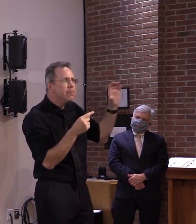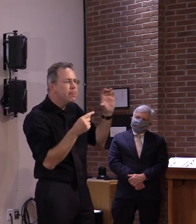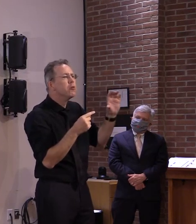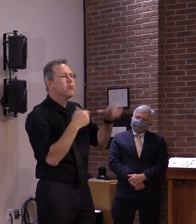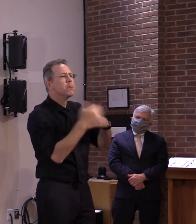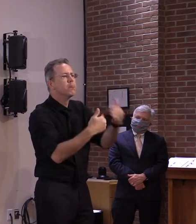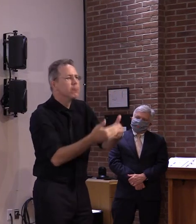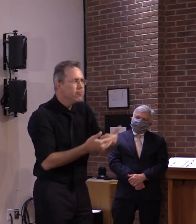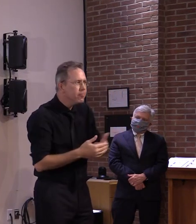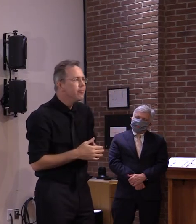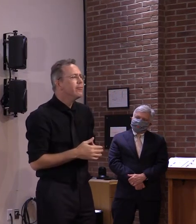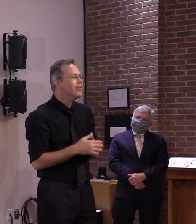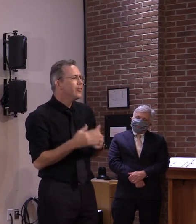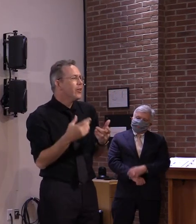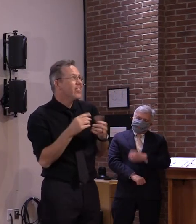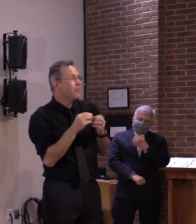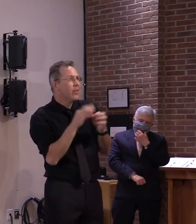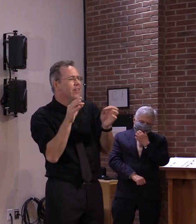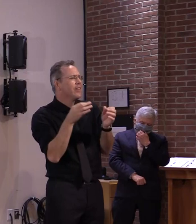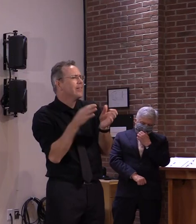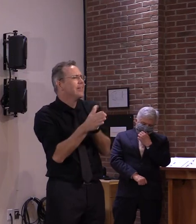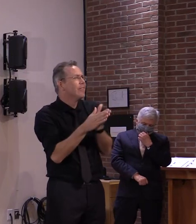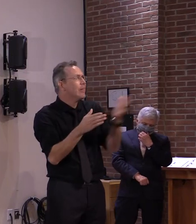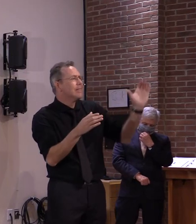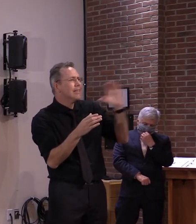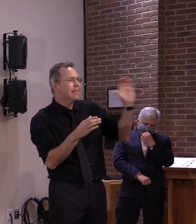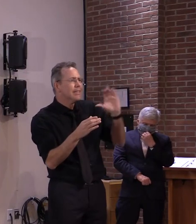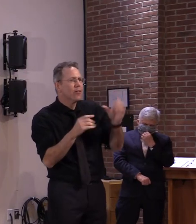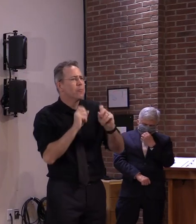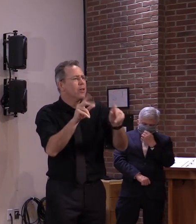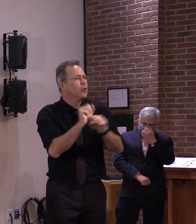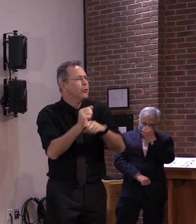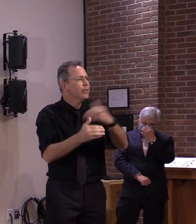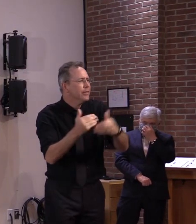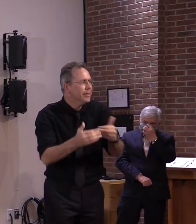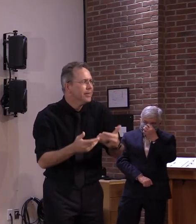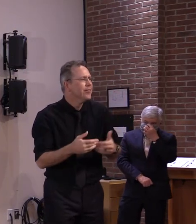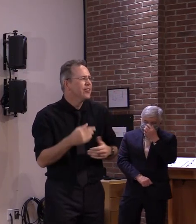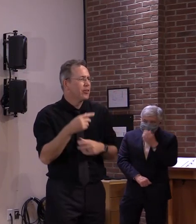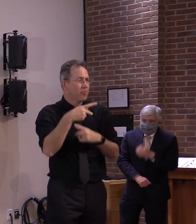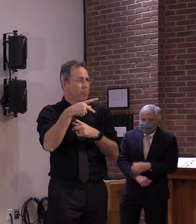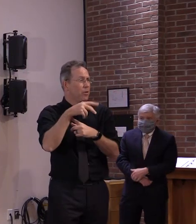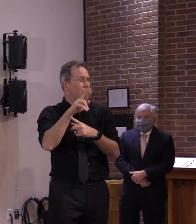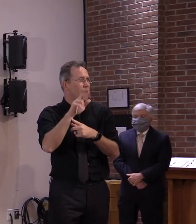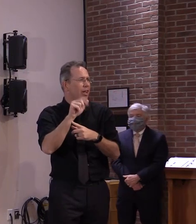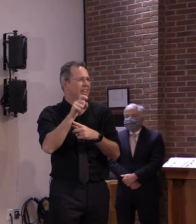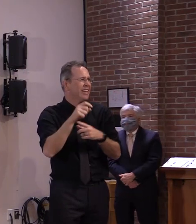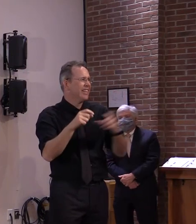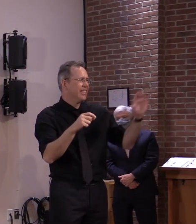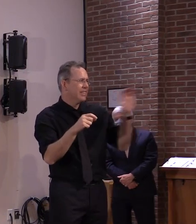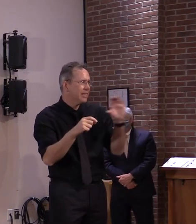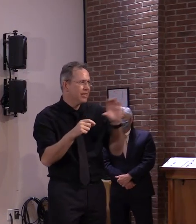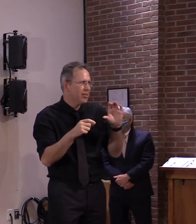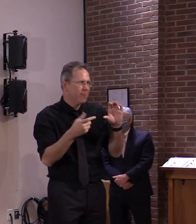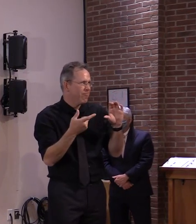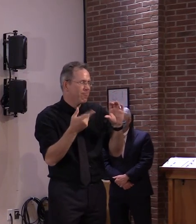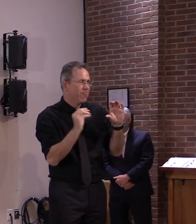to be utilized in the unemployment assistance, the PUA. The $600 is gone,